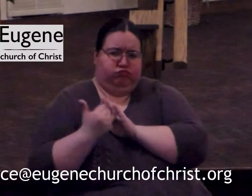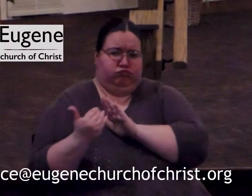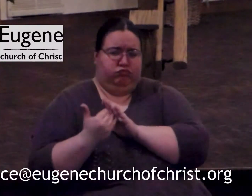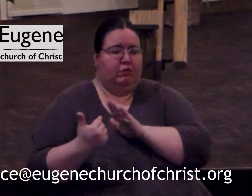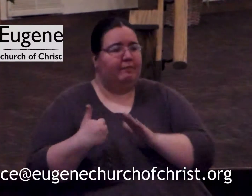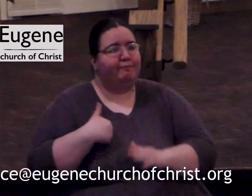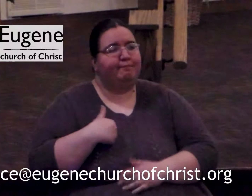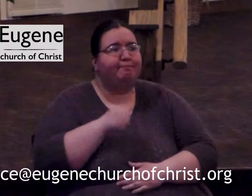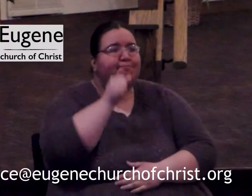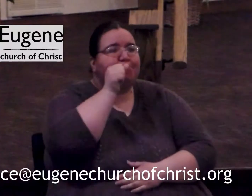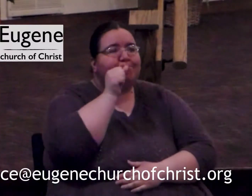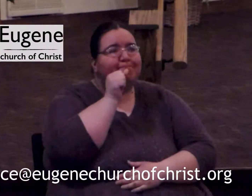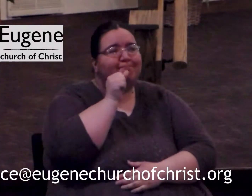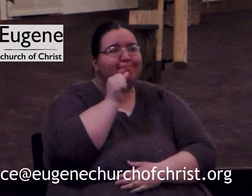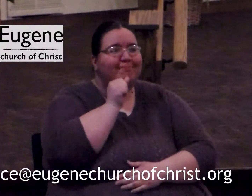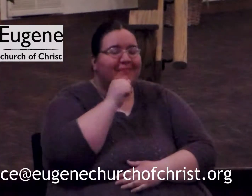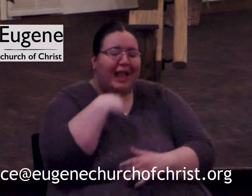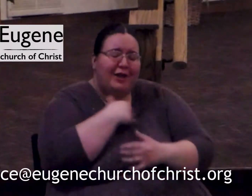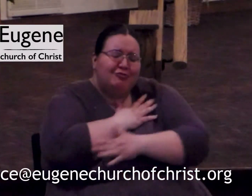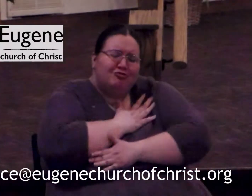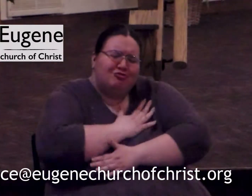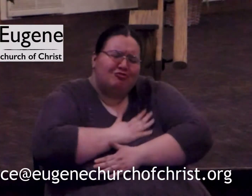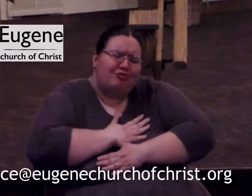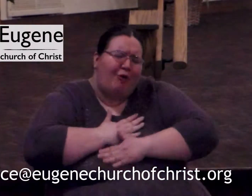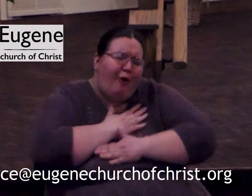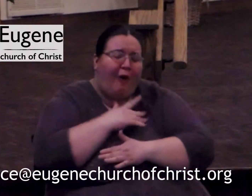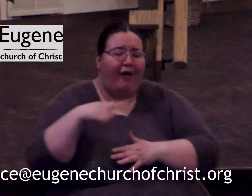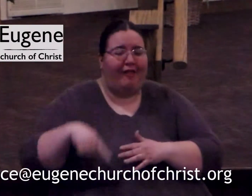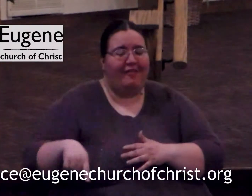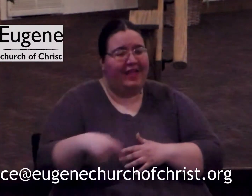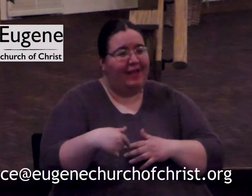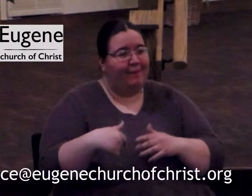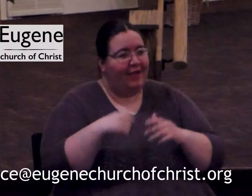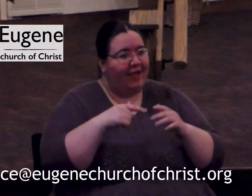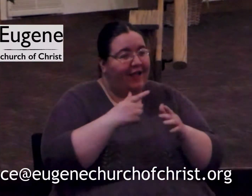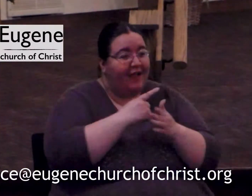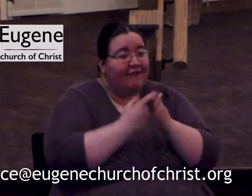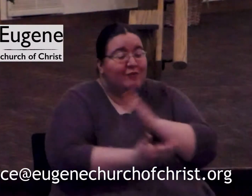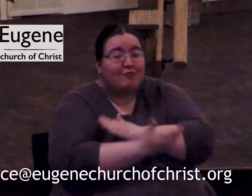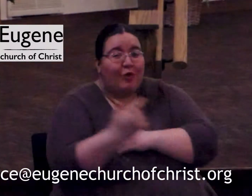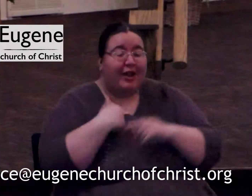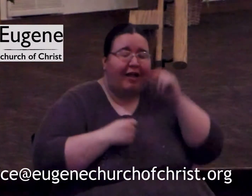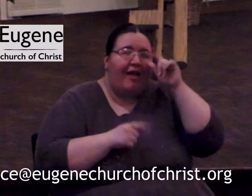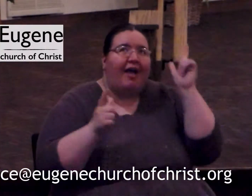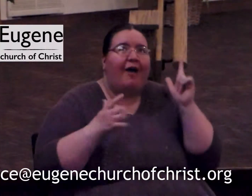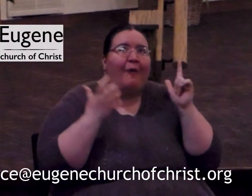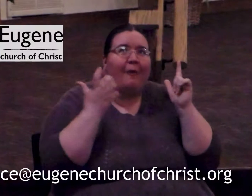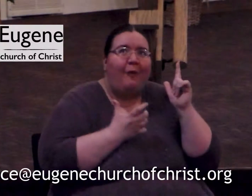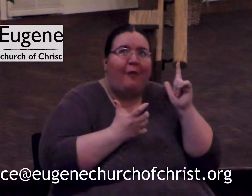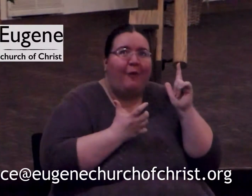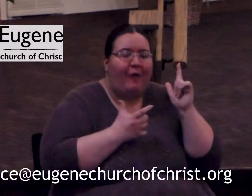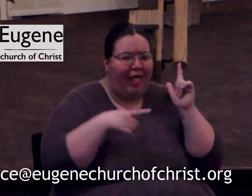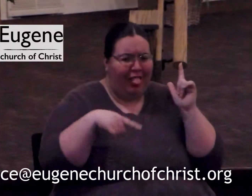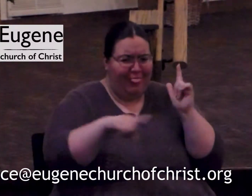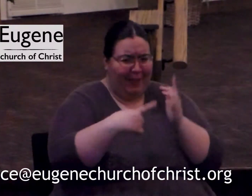just loved being around them. I would wake up in the morning and think, I get paid to be a youth minister. And I was excited about